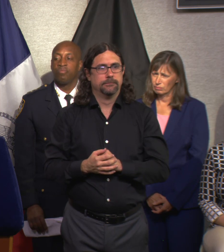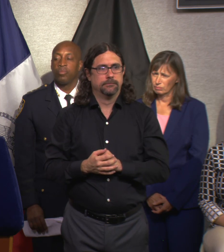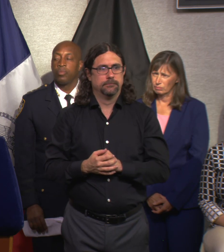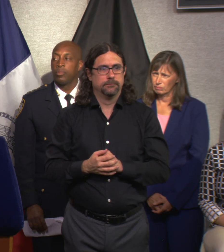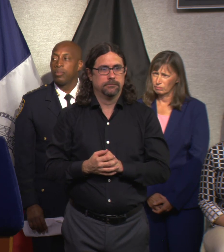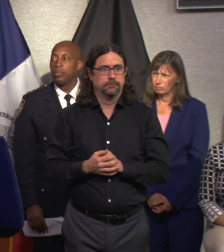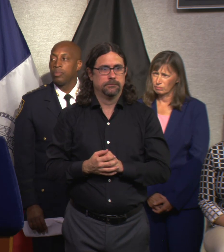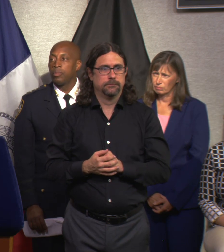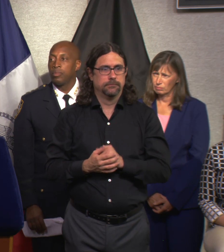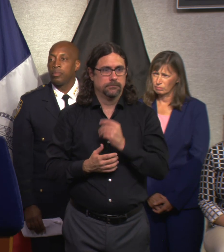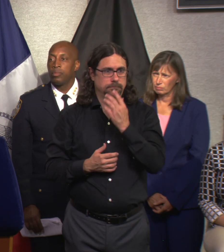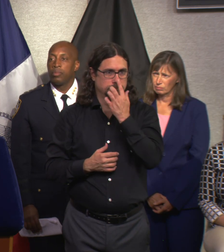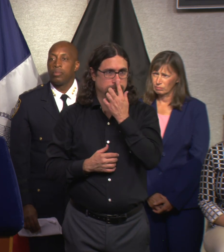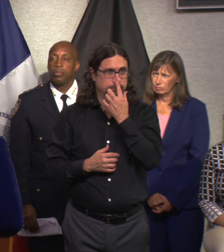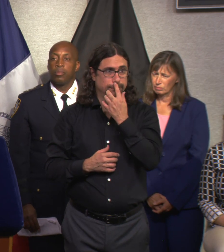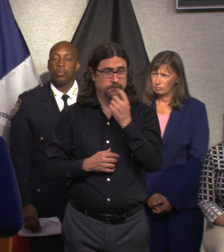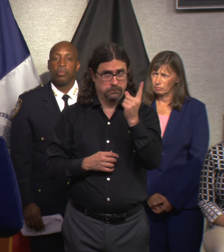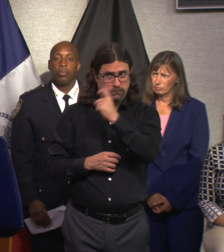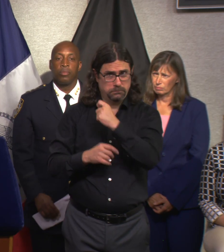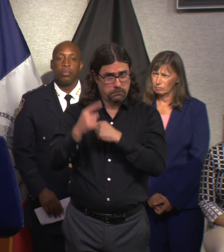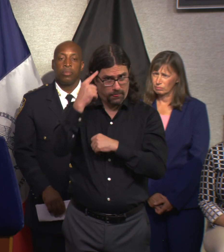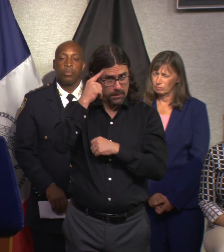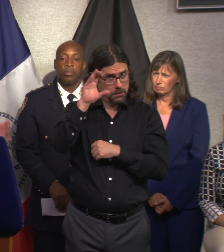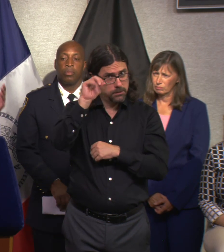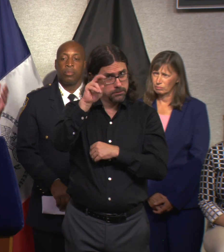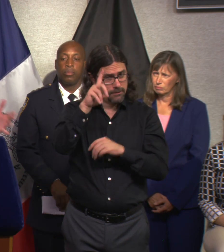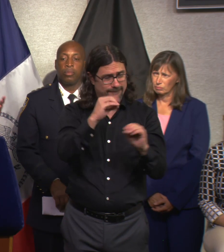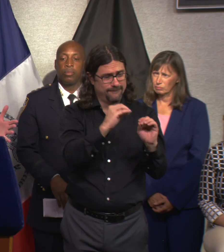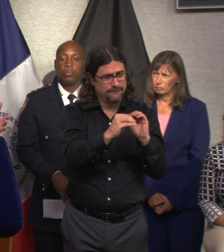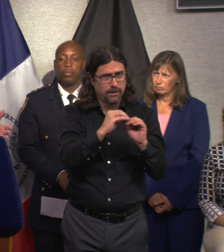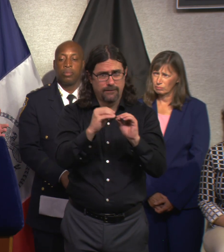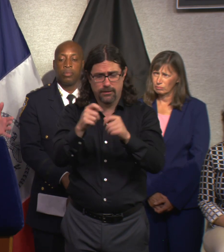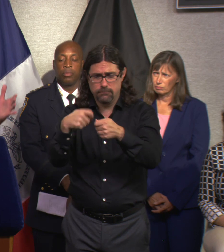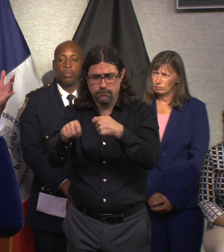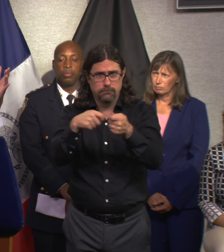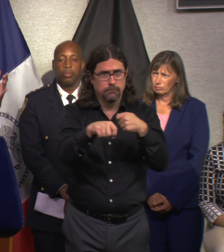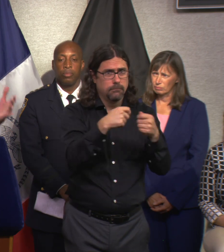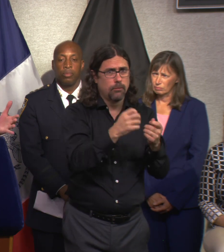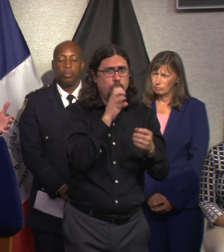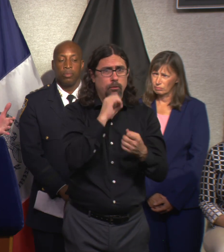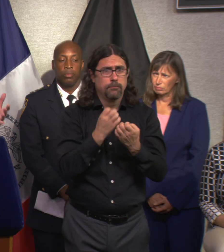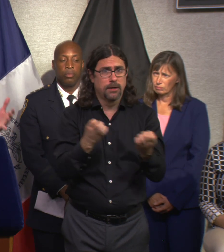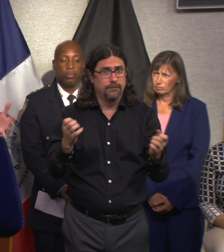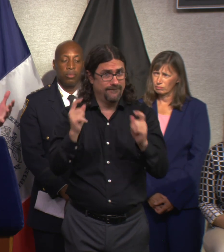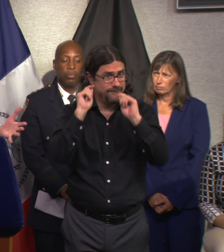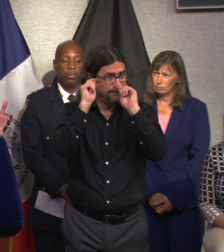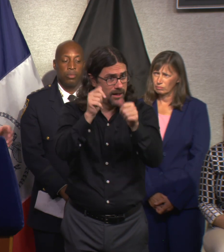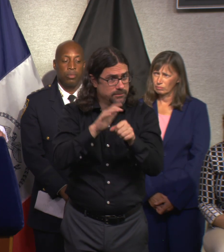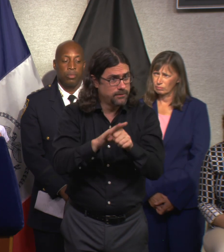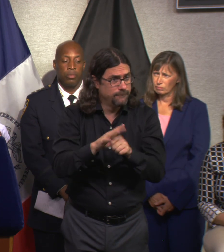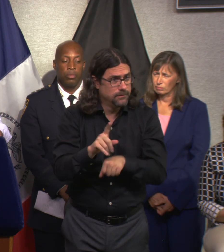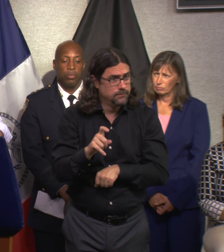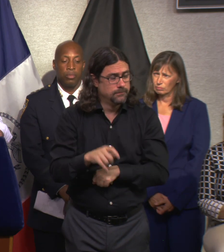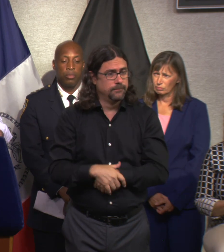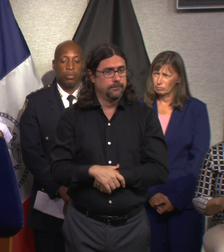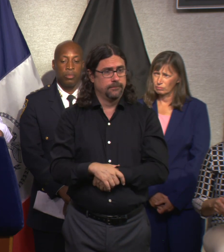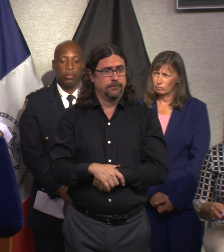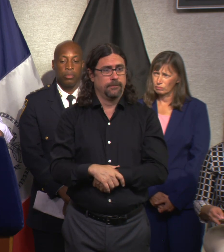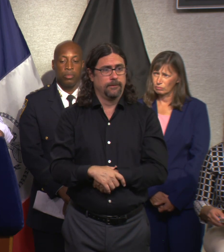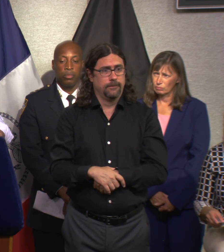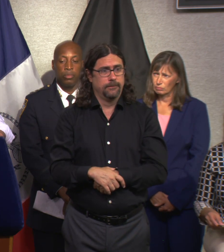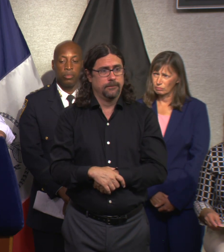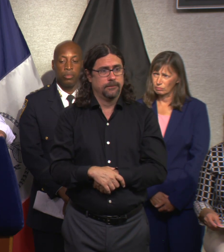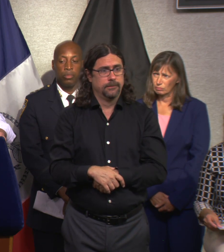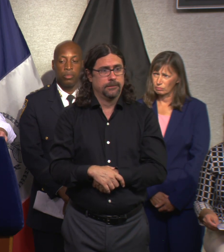I don't want to pretend to know all the details of what they've done. If you look at the big picture, I see some good things in the fact that we have not had